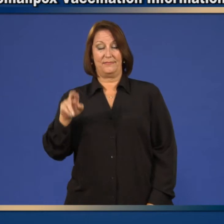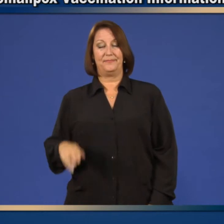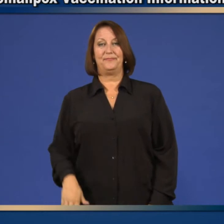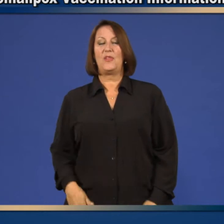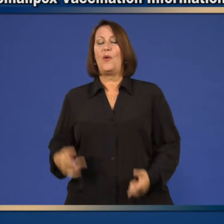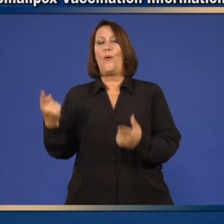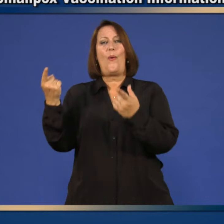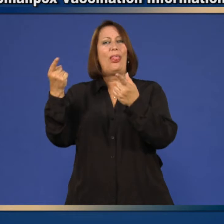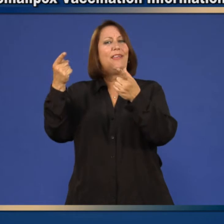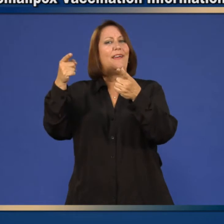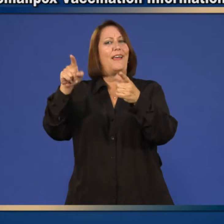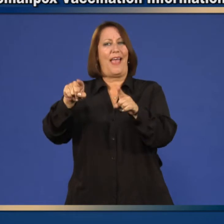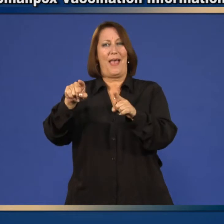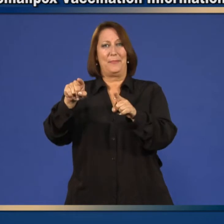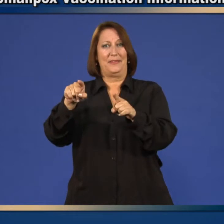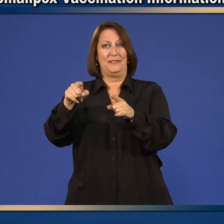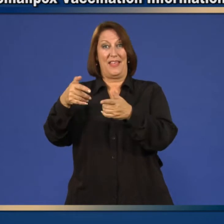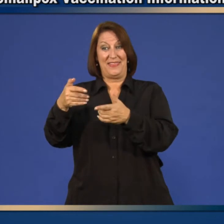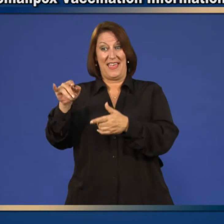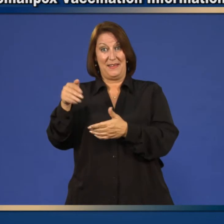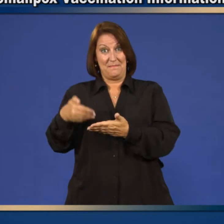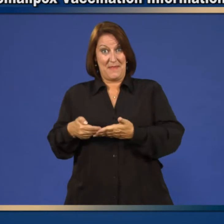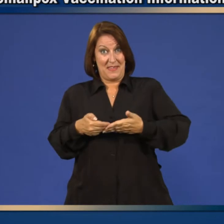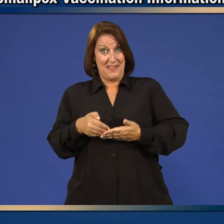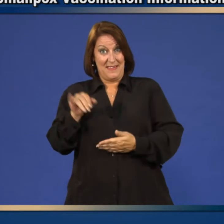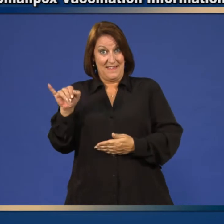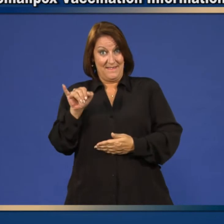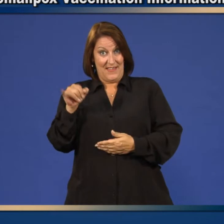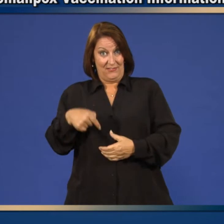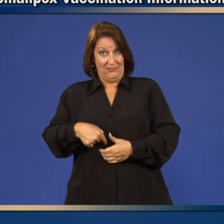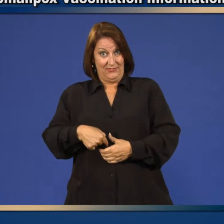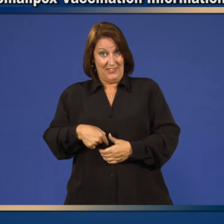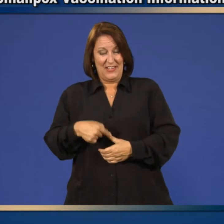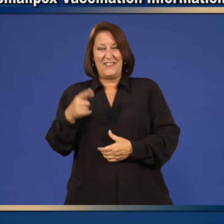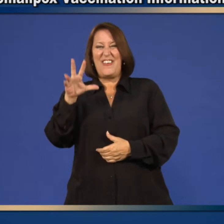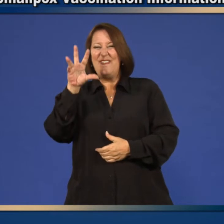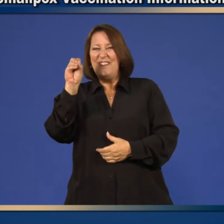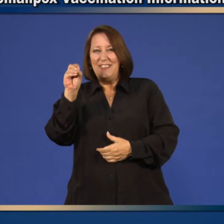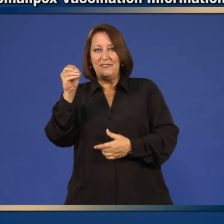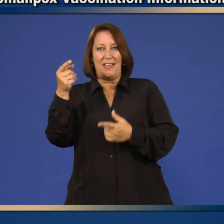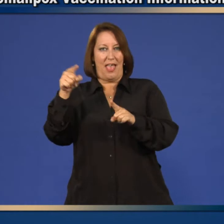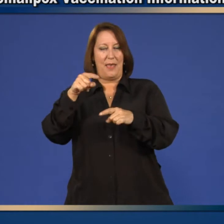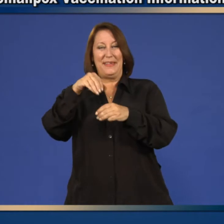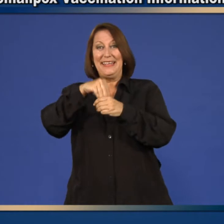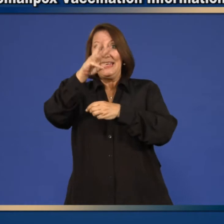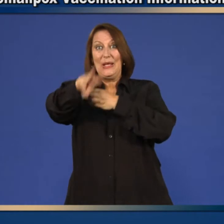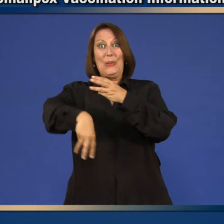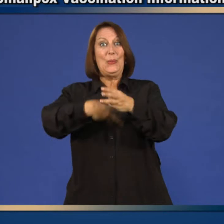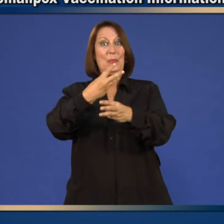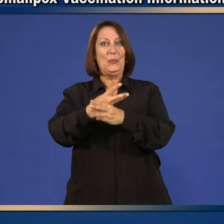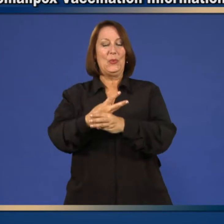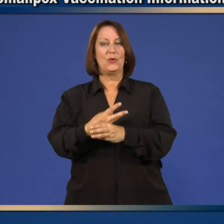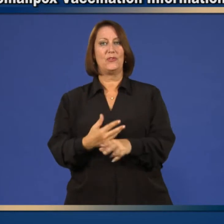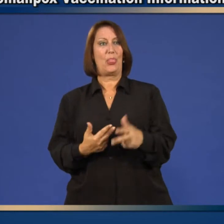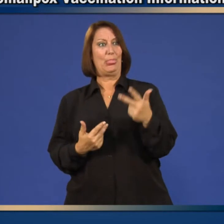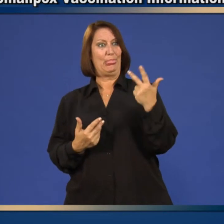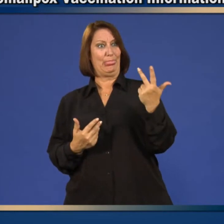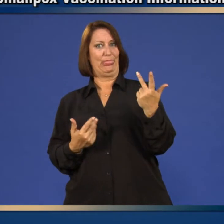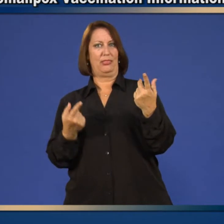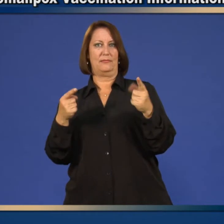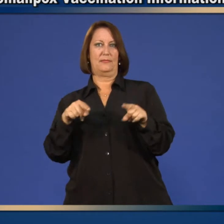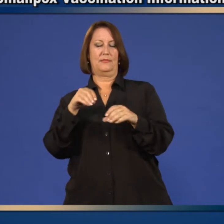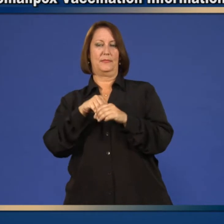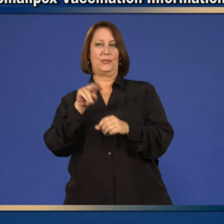Fewer than 50 cases of fetal vaccinia have ever been reported in the world, and only 3 of